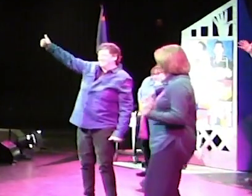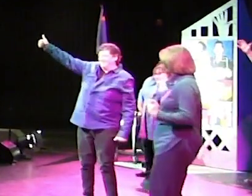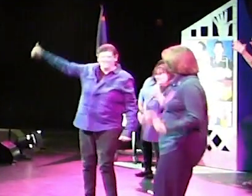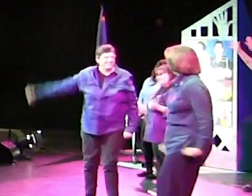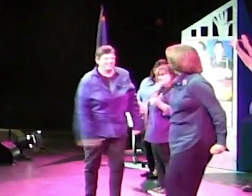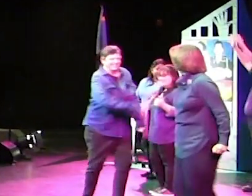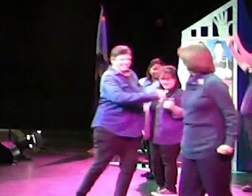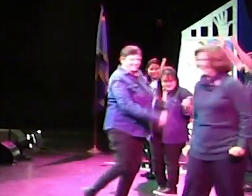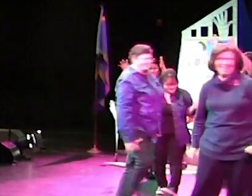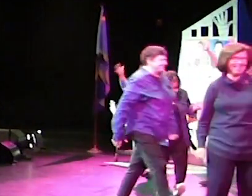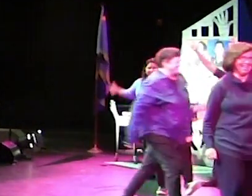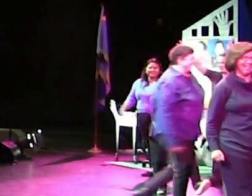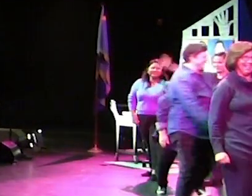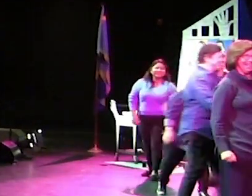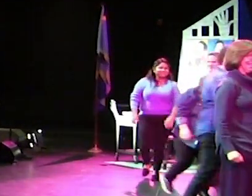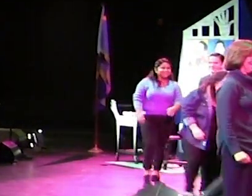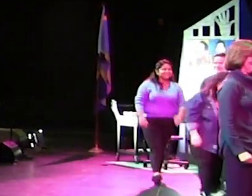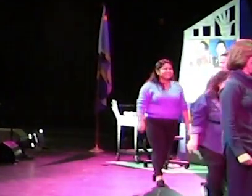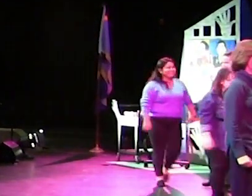That was just beautiful. Good job.